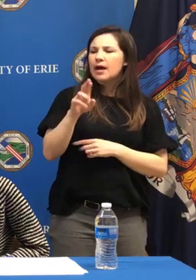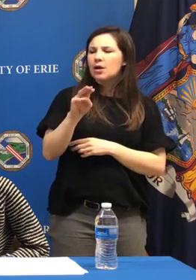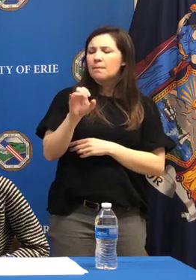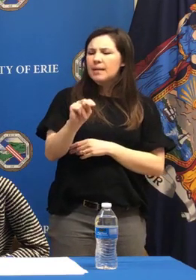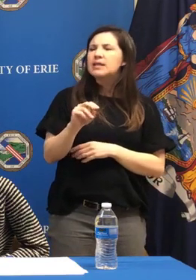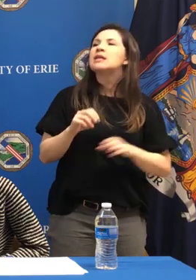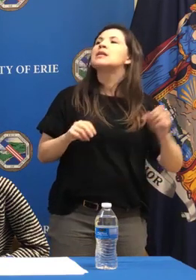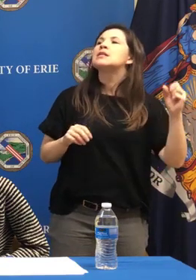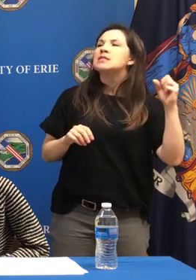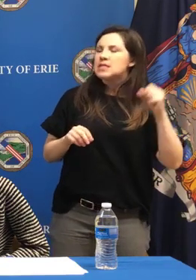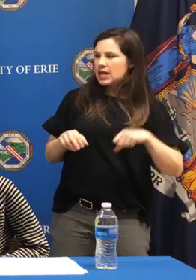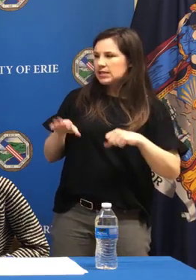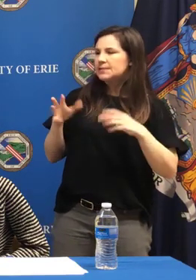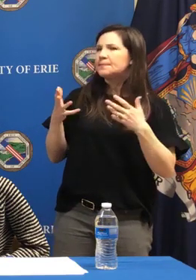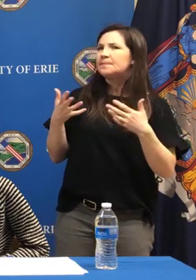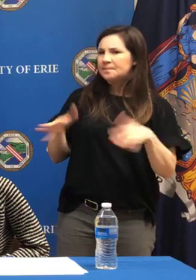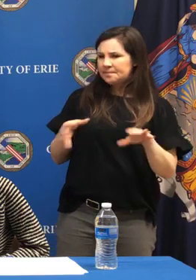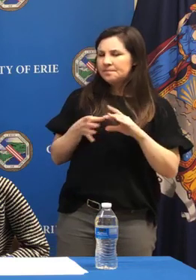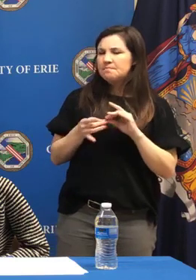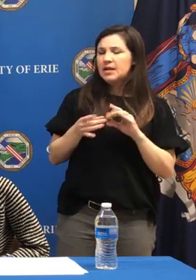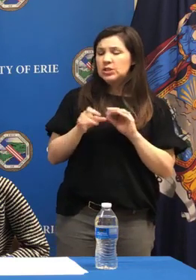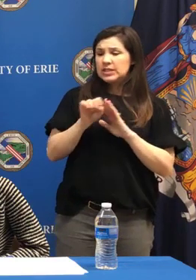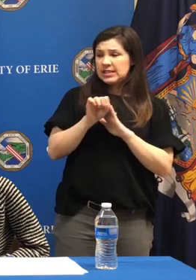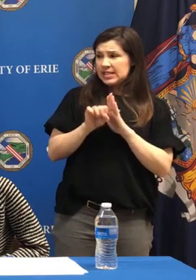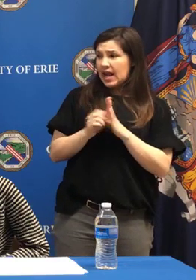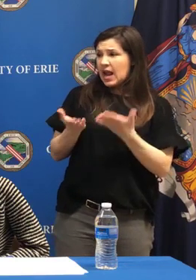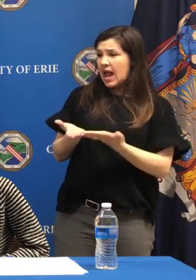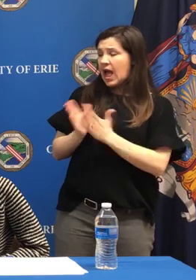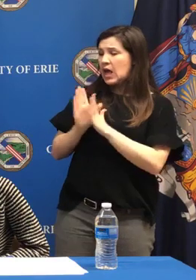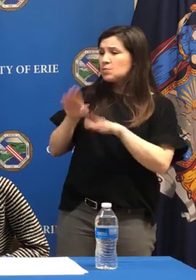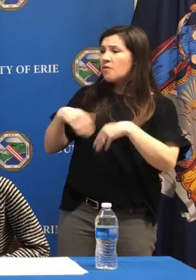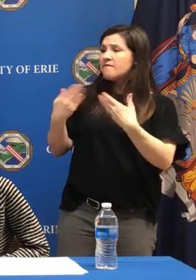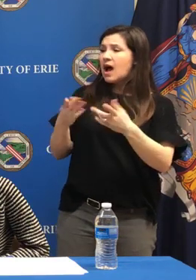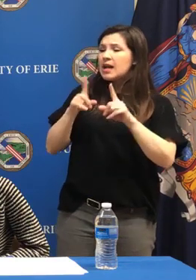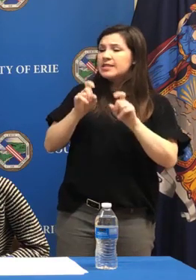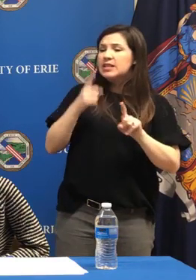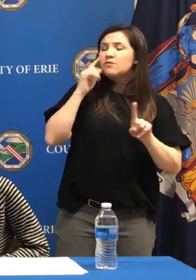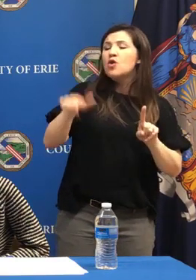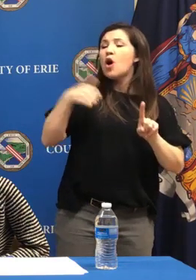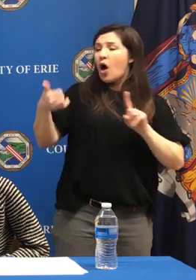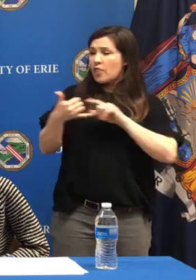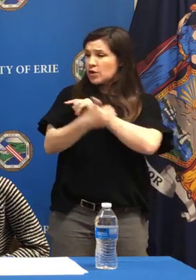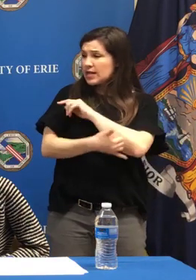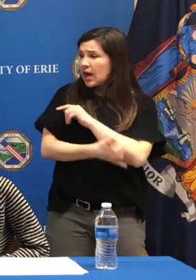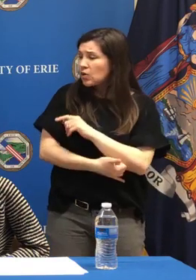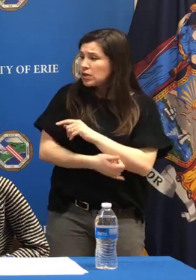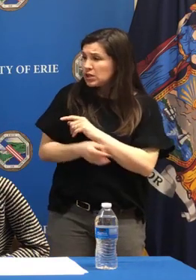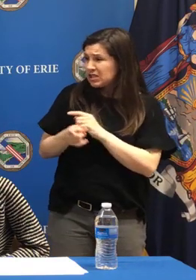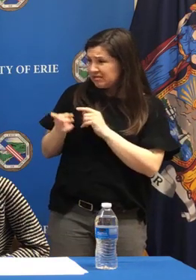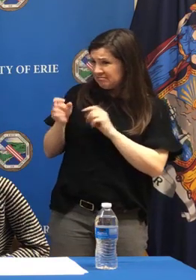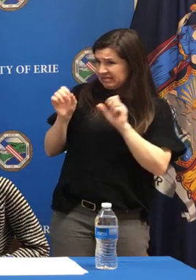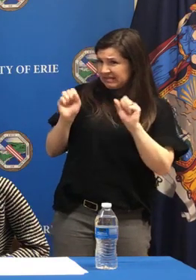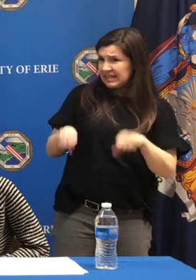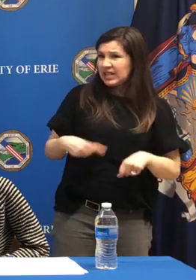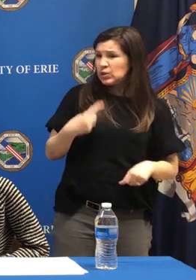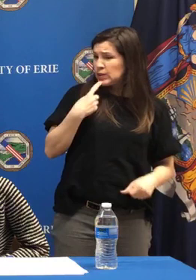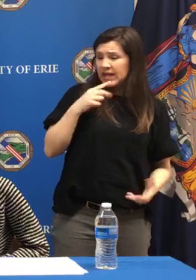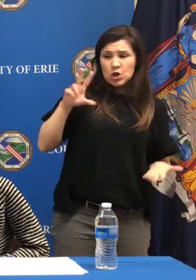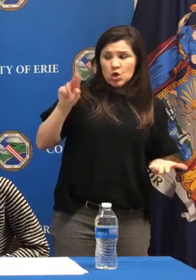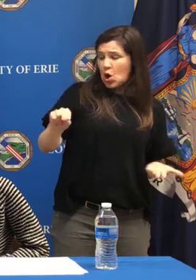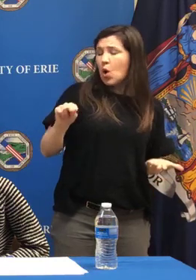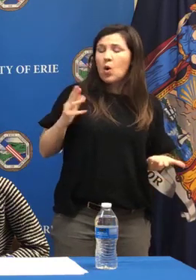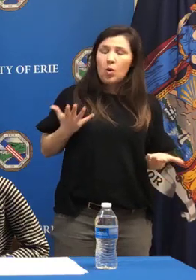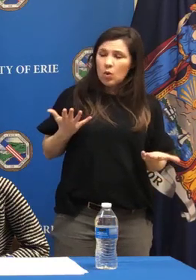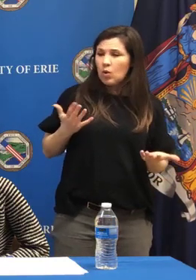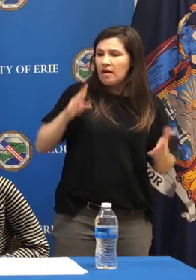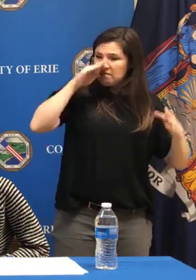Yes, you had mentioned that the state would ask you to provide tests for other counties. Do you have the option to say, no, I'm going to